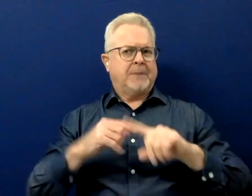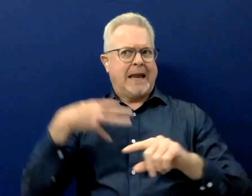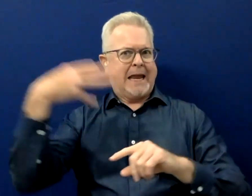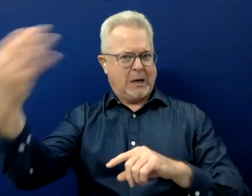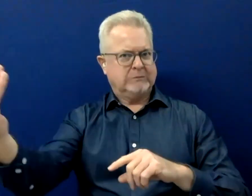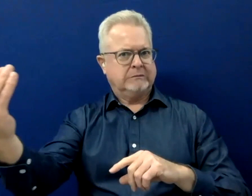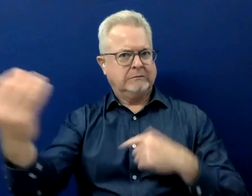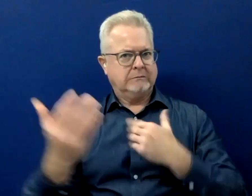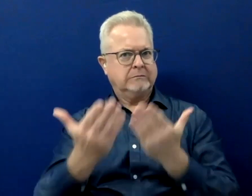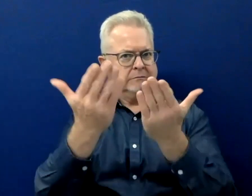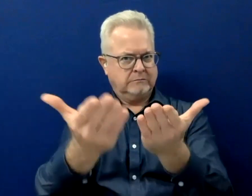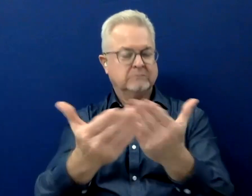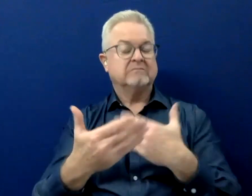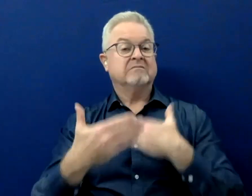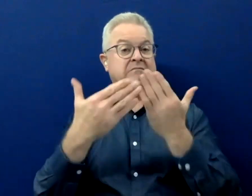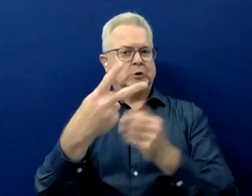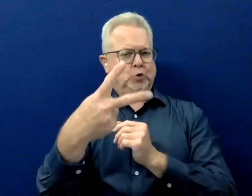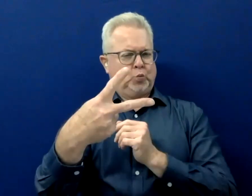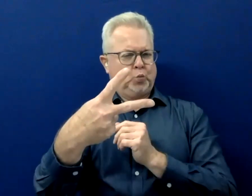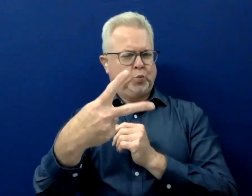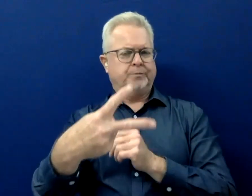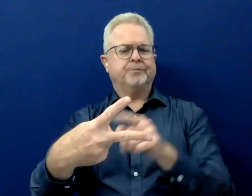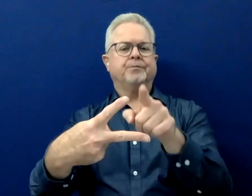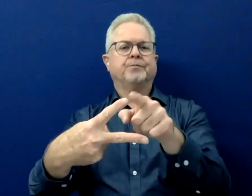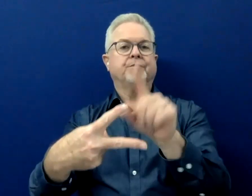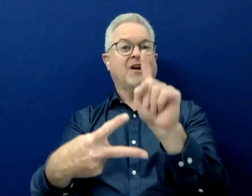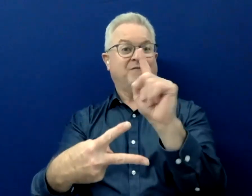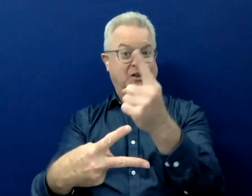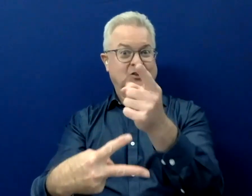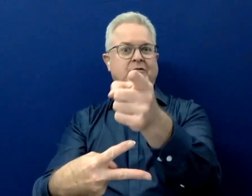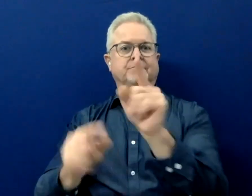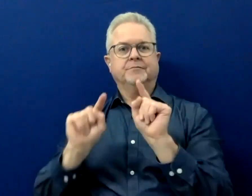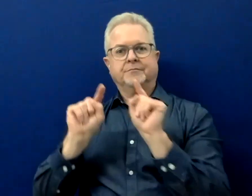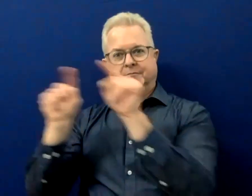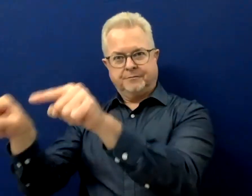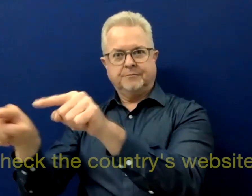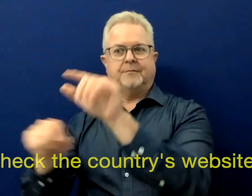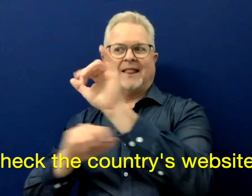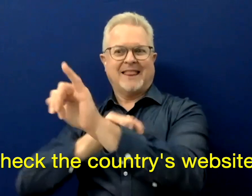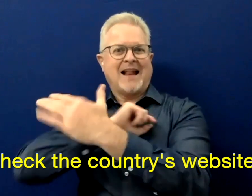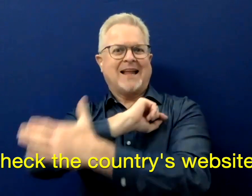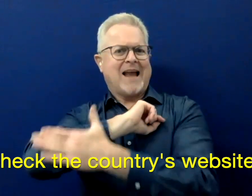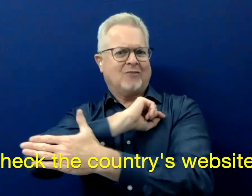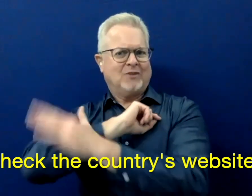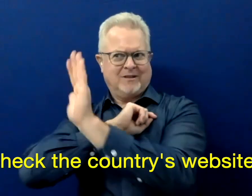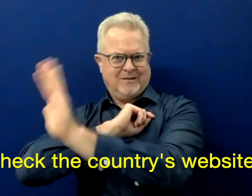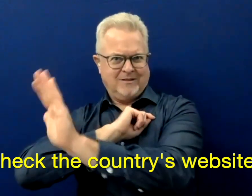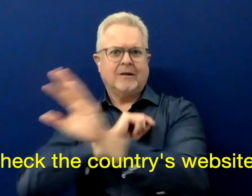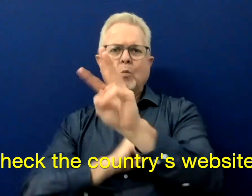States, everything should be pretty good, but there are two things that I want to recommend. Before traveling abroad to that other